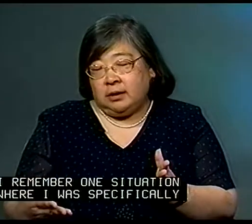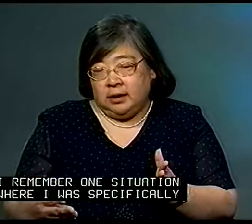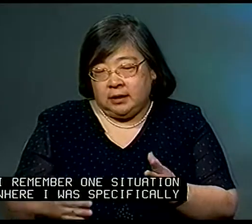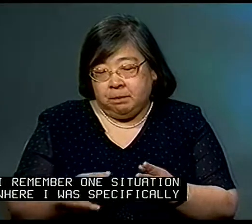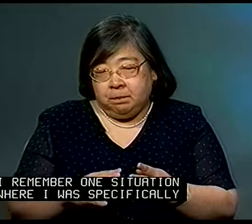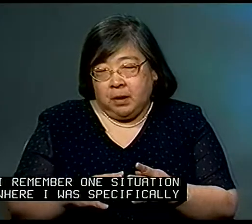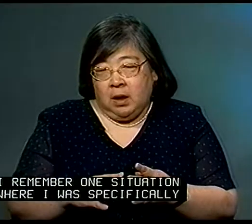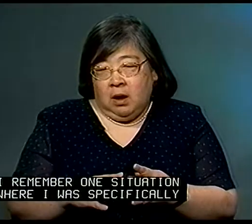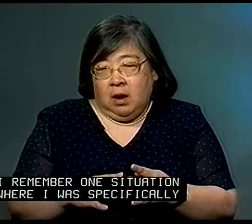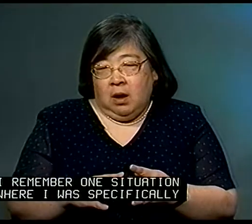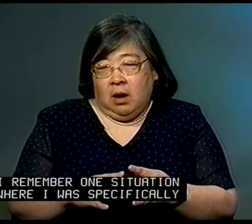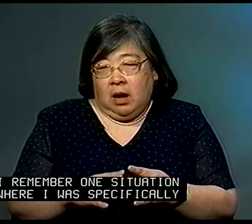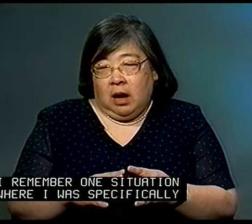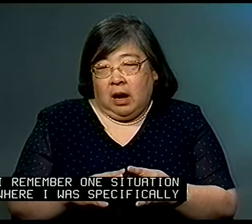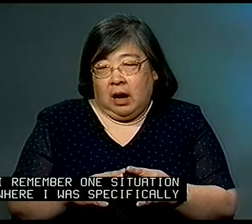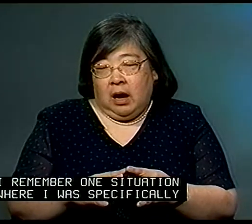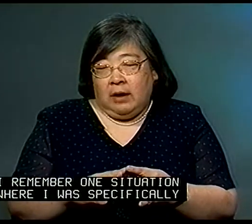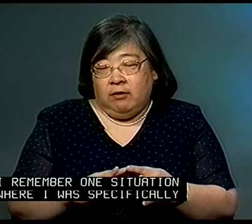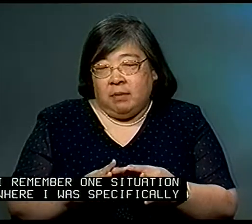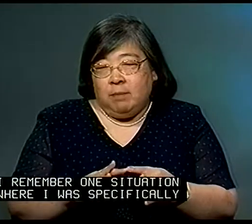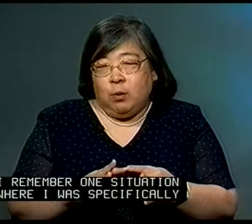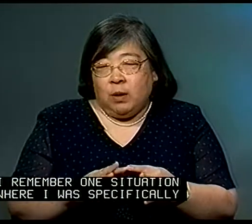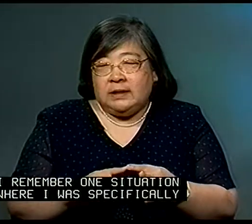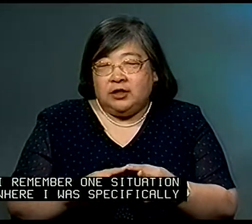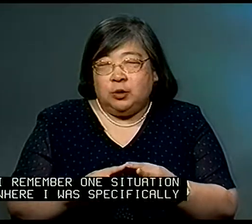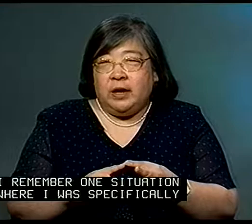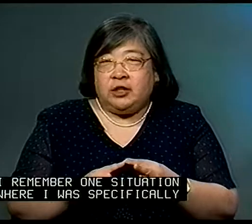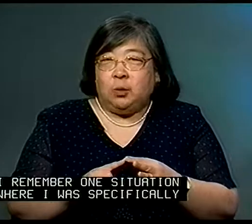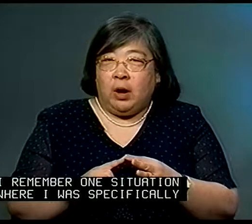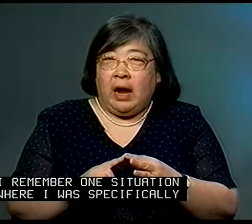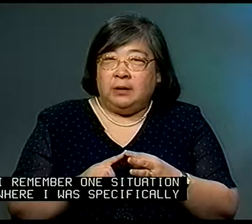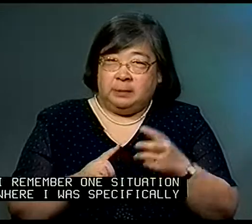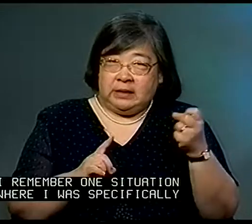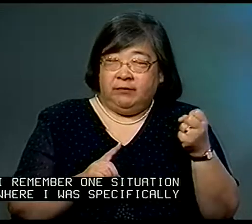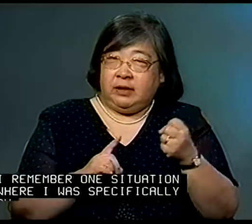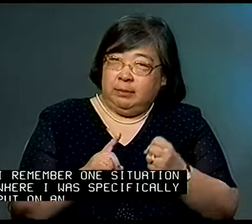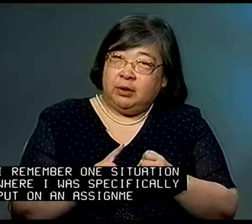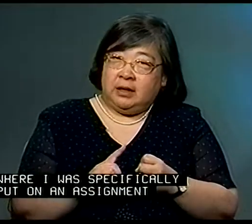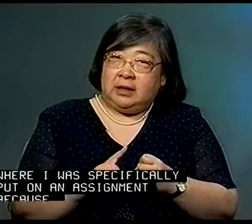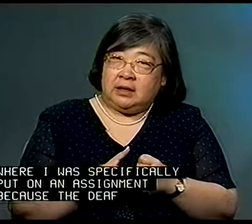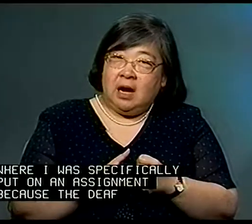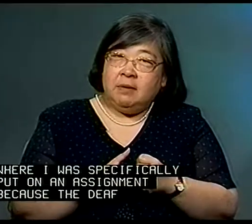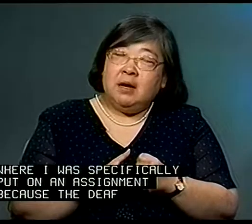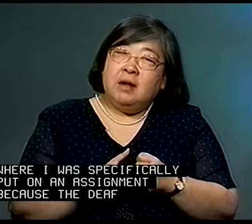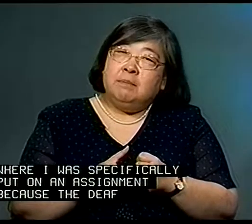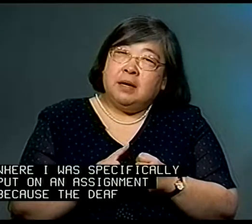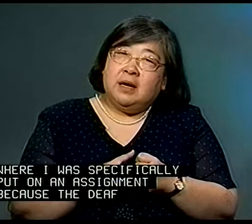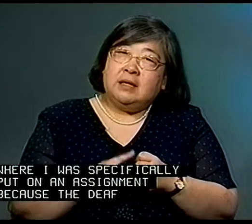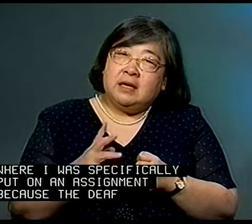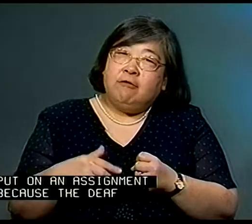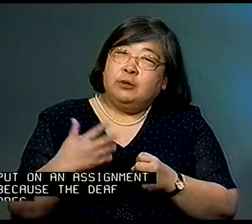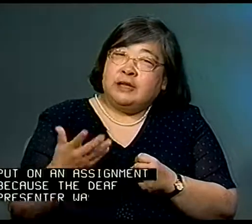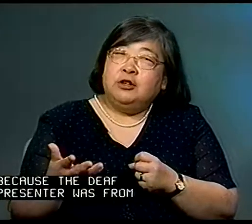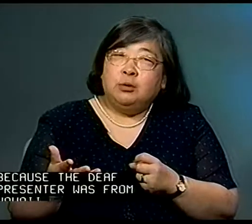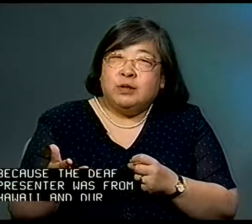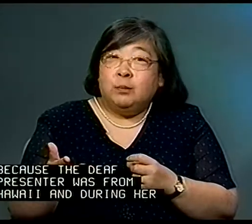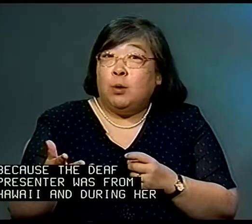colleagues. I remember one situation where I was specifically put on an assignment because the deaf presenter was from